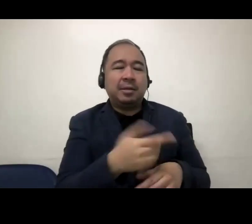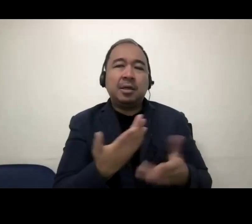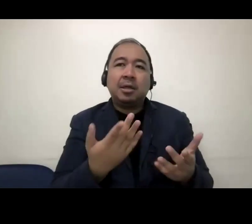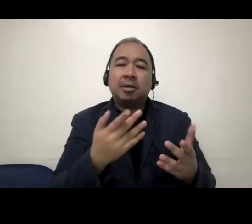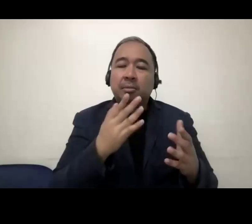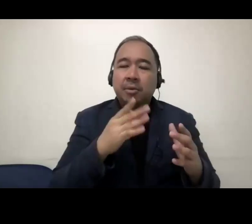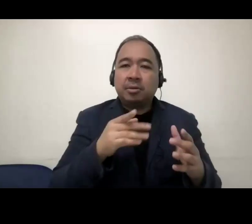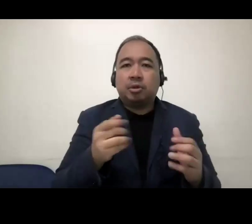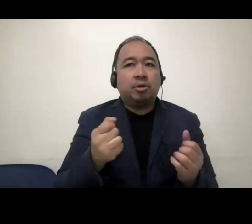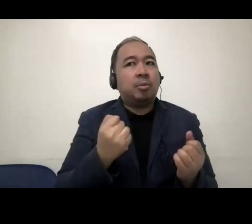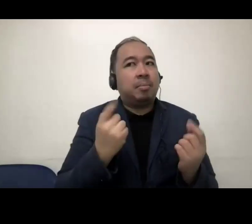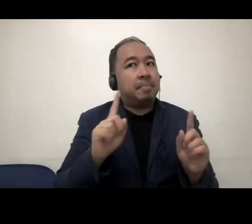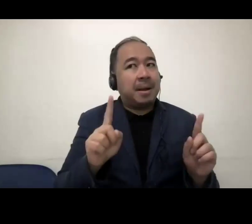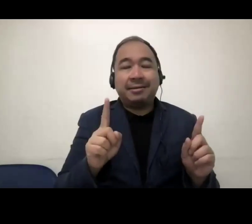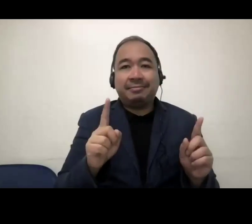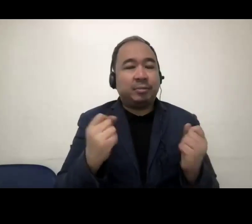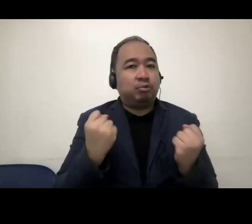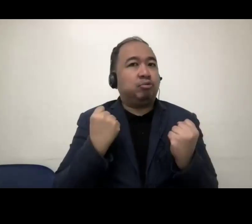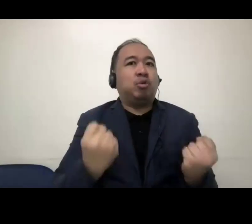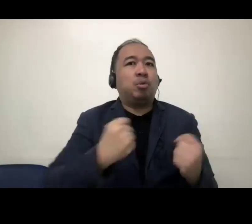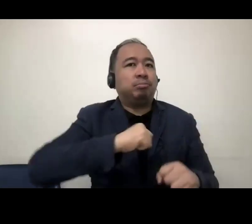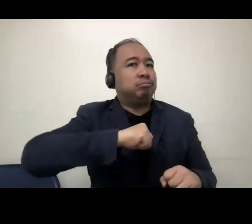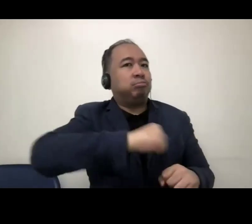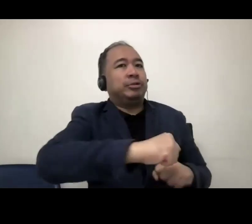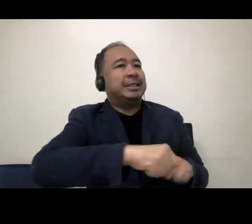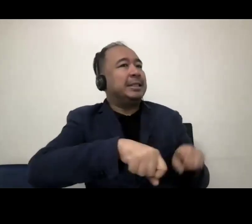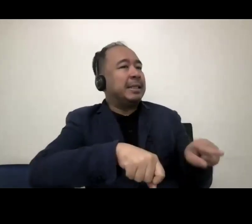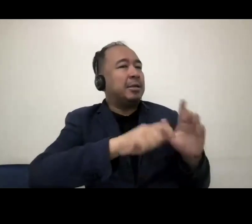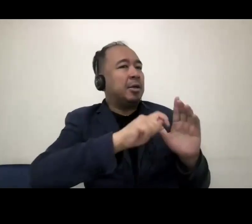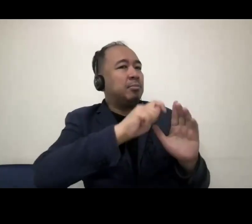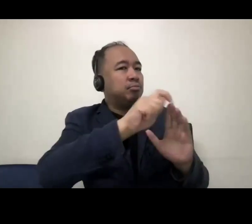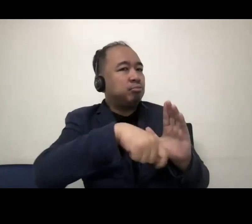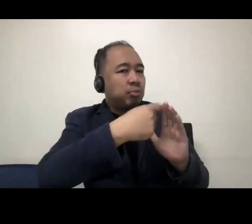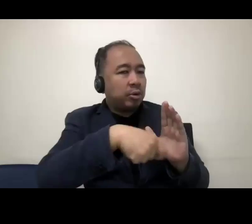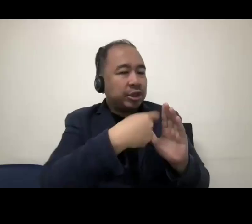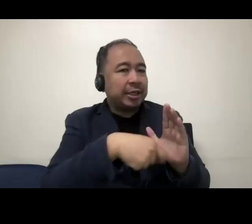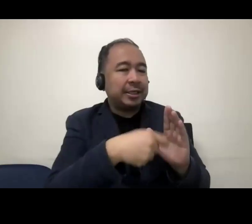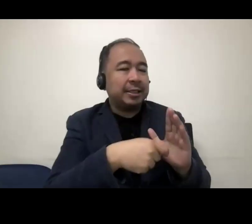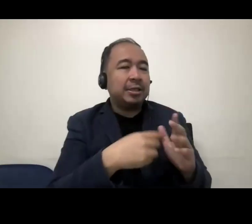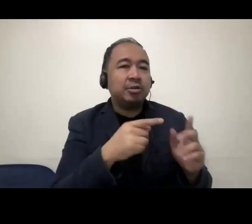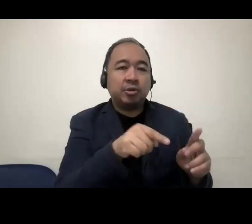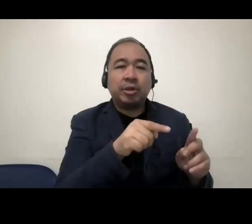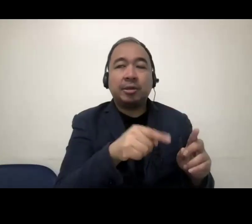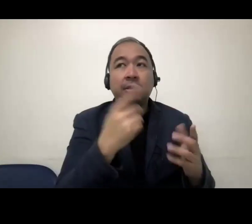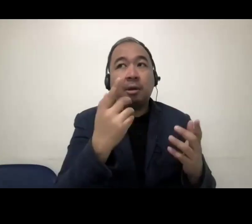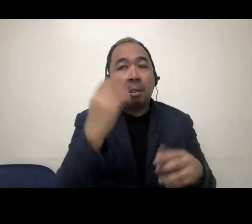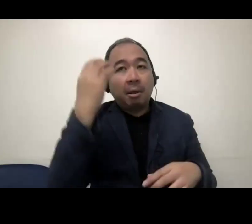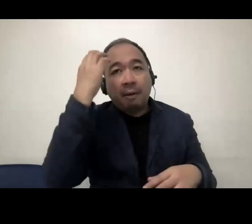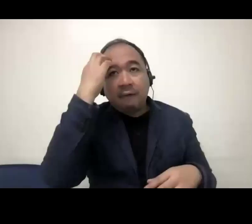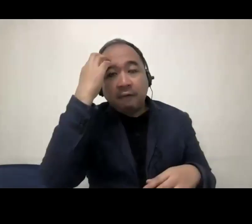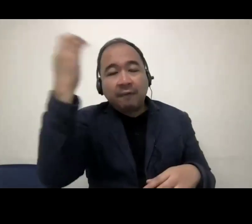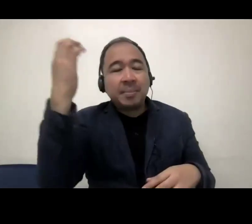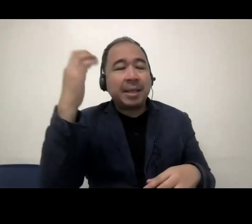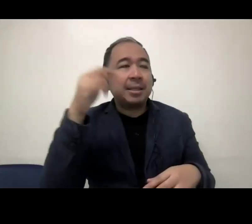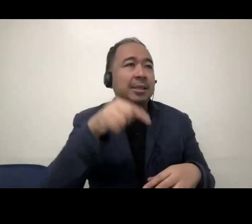a strong resistance in the ground. The nearly accessible authorities, which is the state government, which is the Karbi